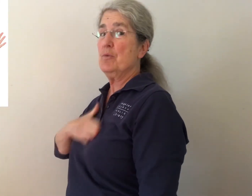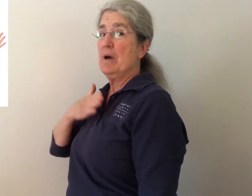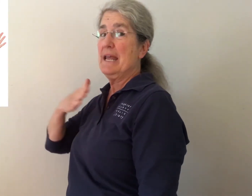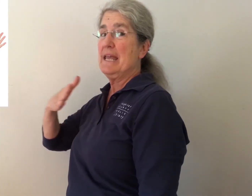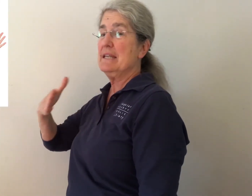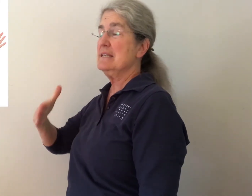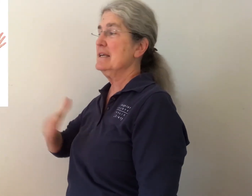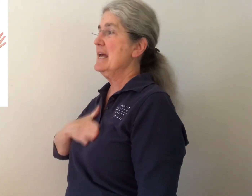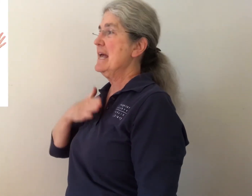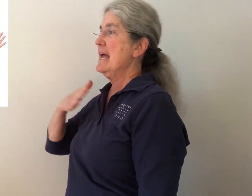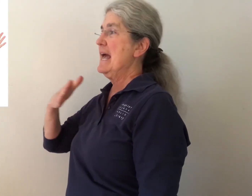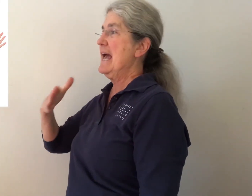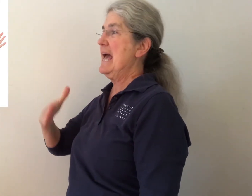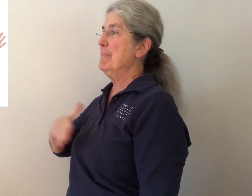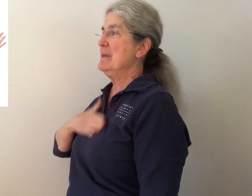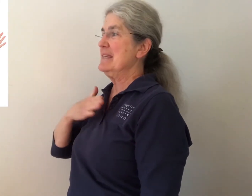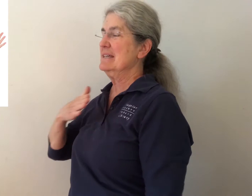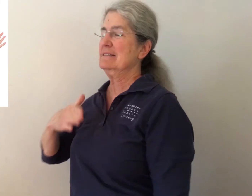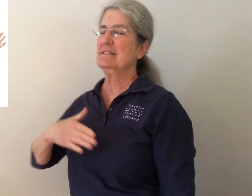one hand. Happy,